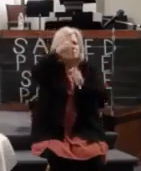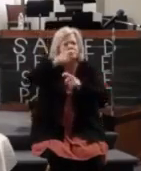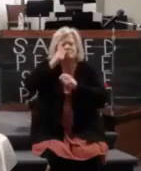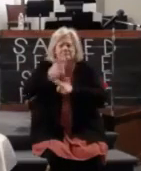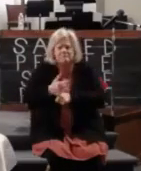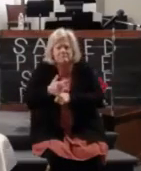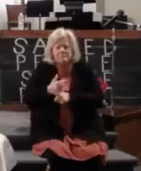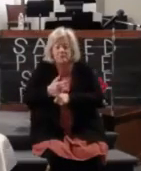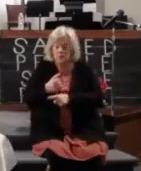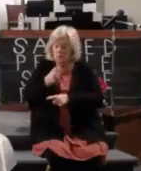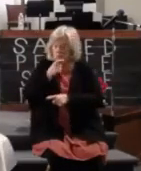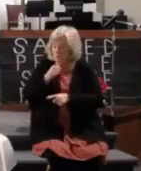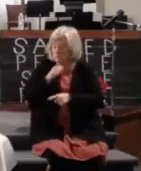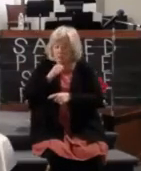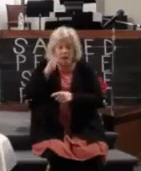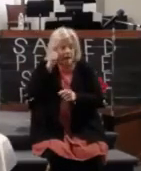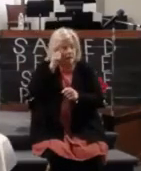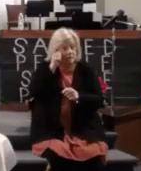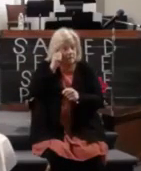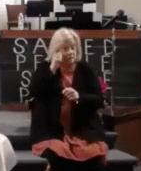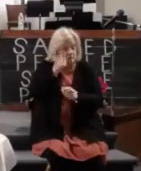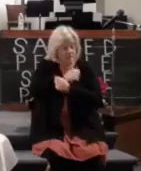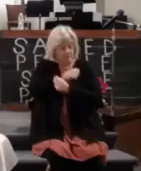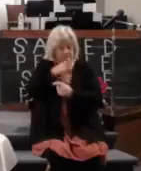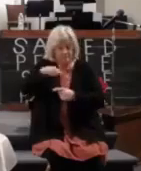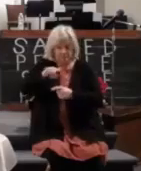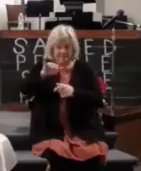who does not love remains in death.